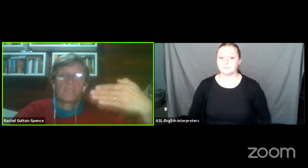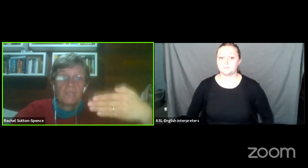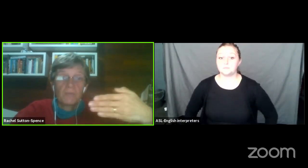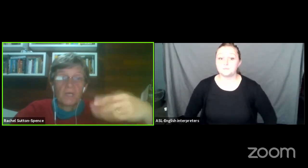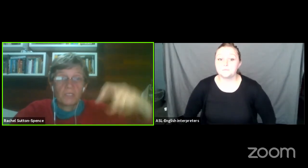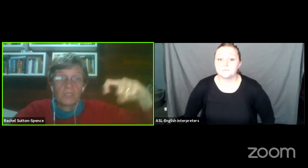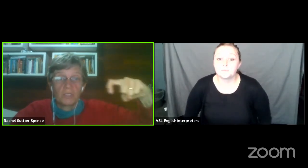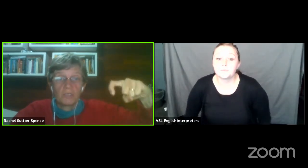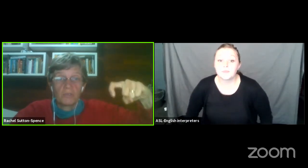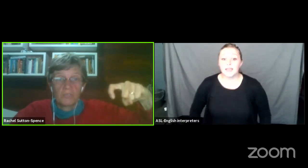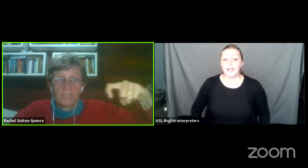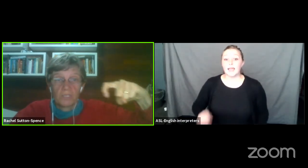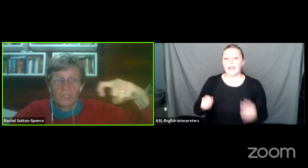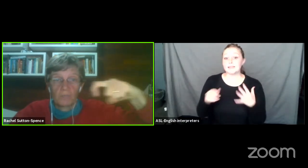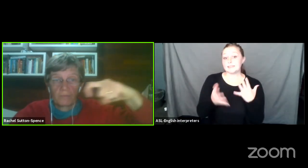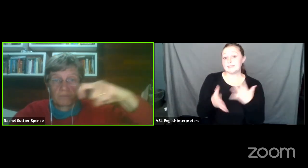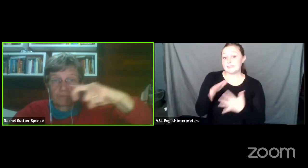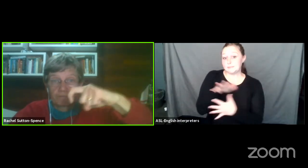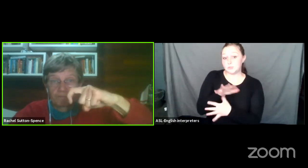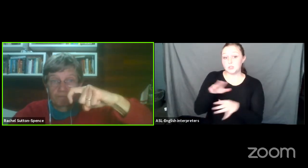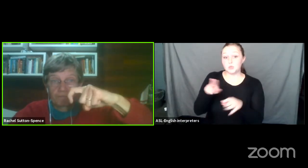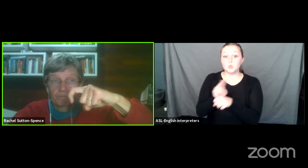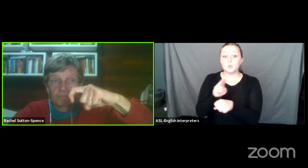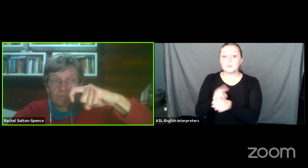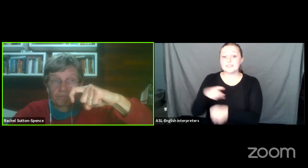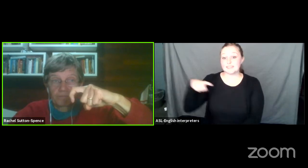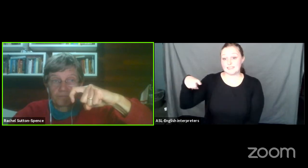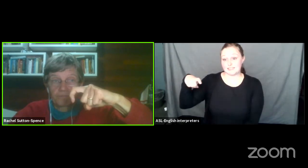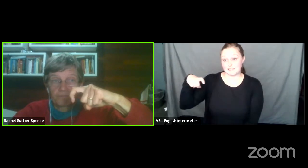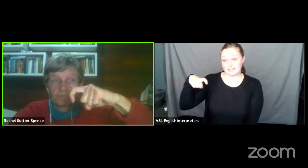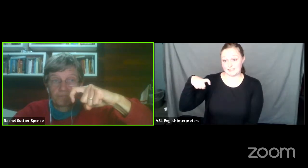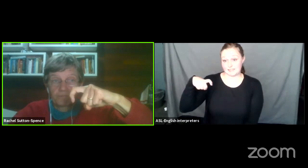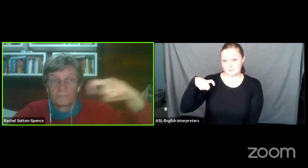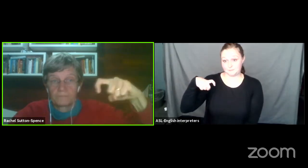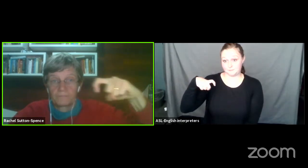And in Libras, you'd use this hand shape.